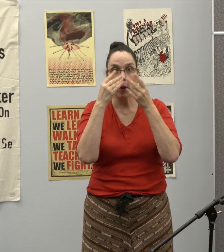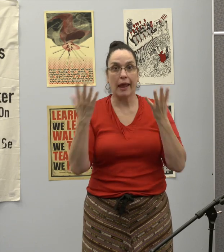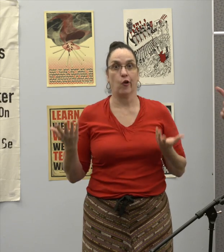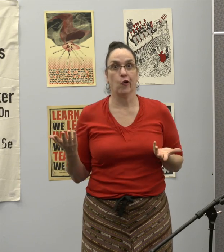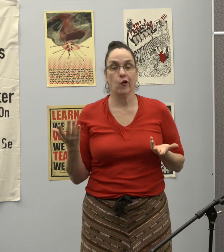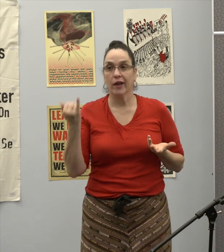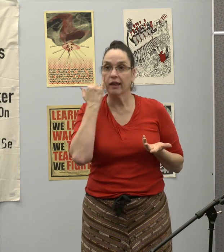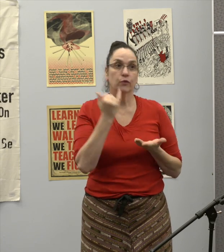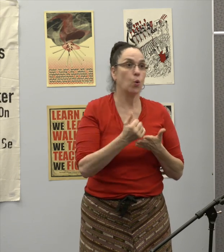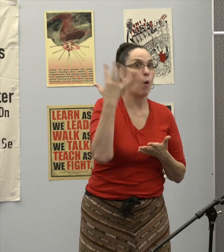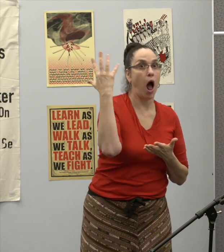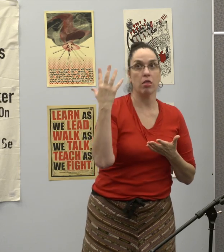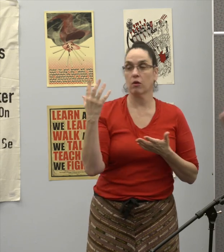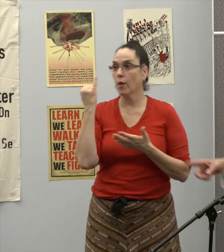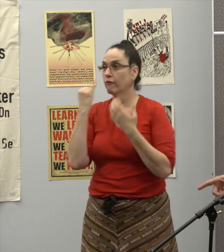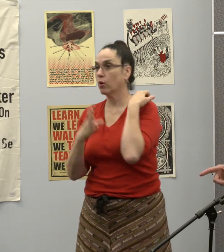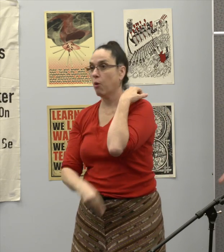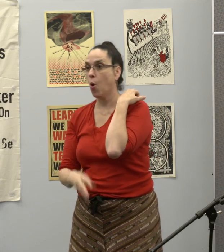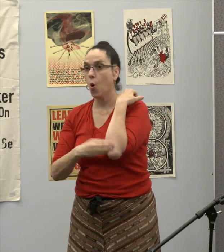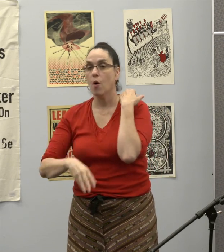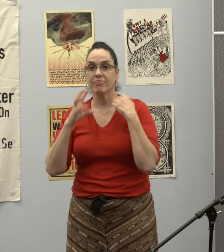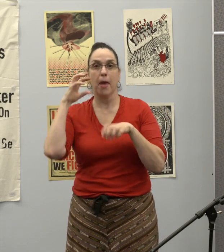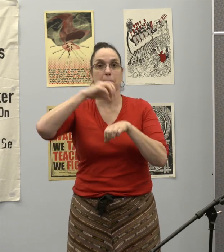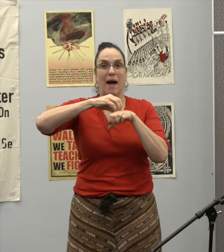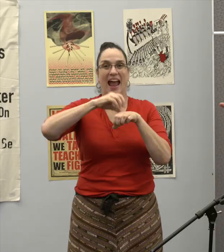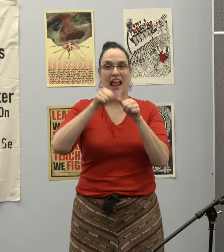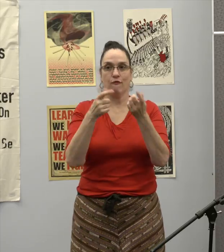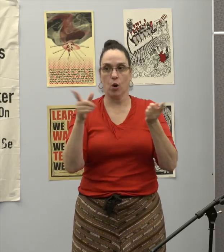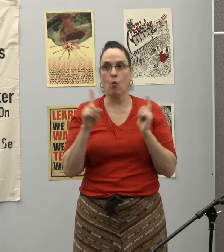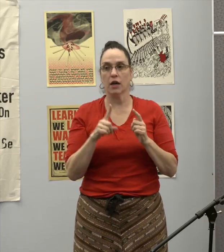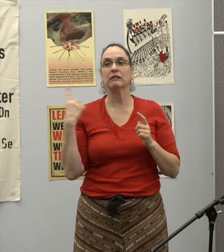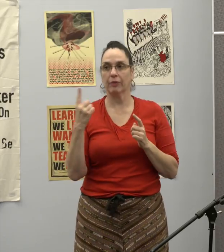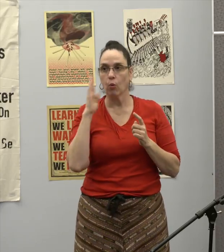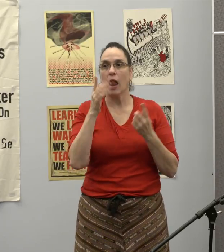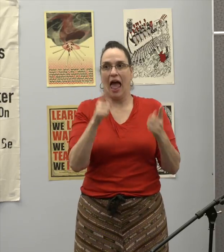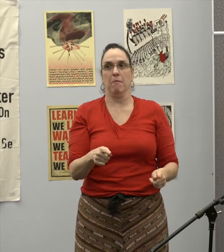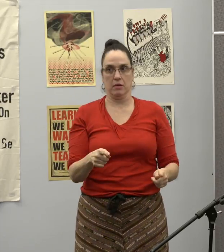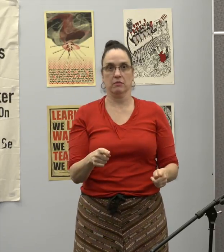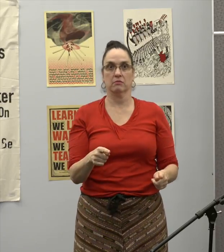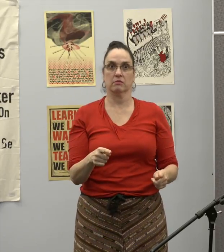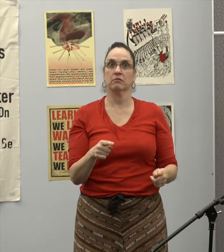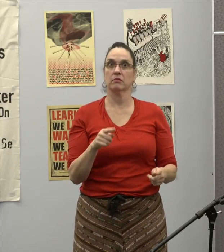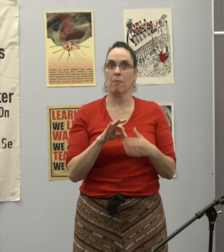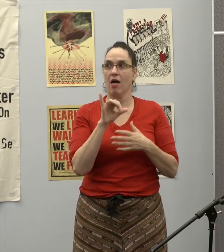about whether you're wealthy or poor. They bite everybody. So something's going to be done about that soon.